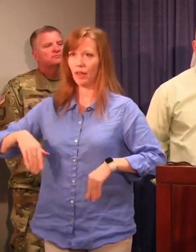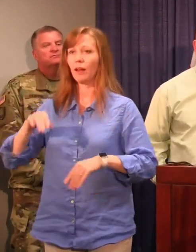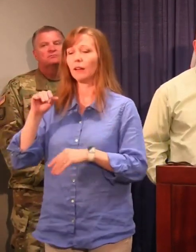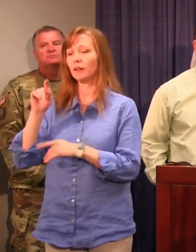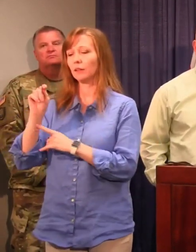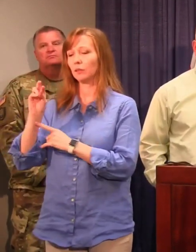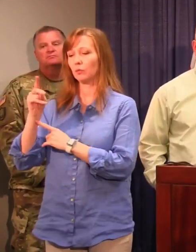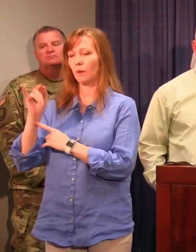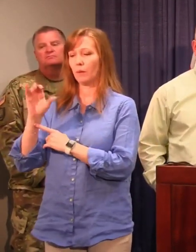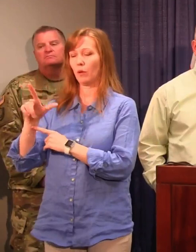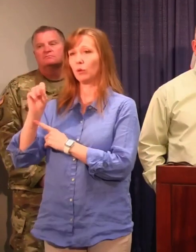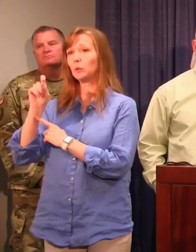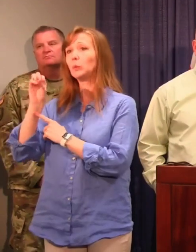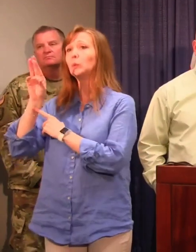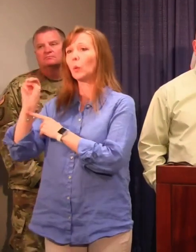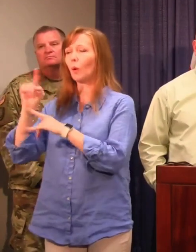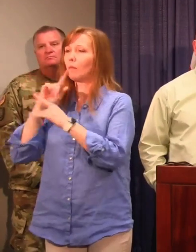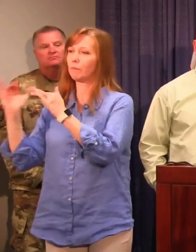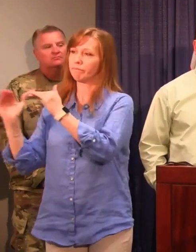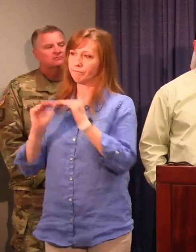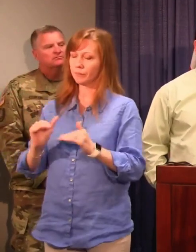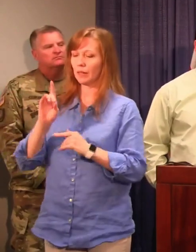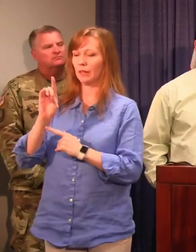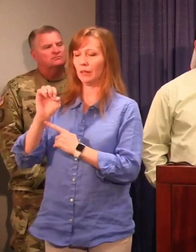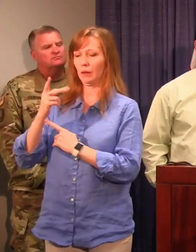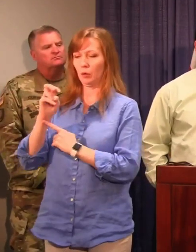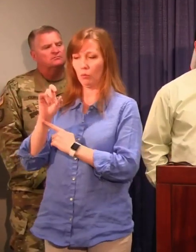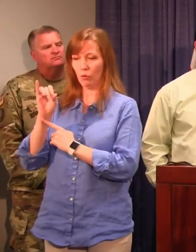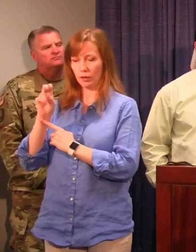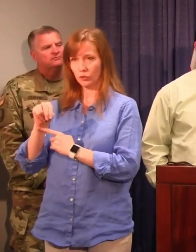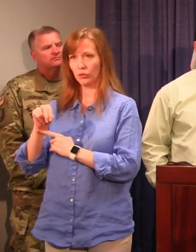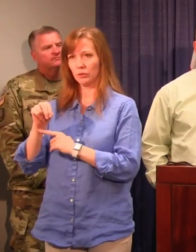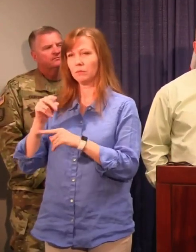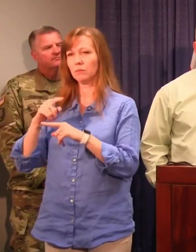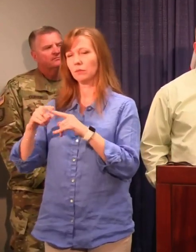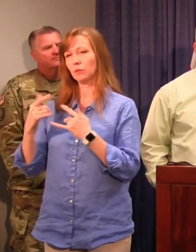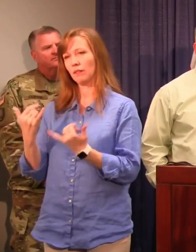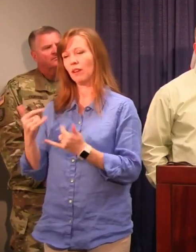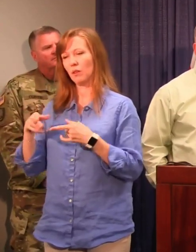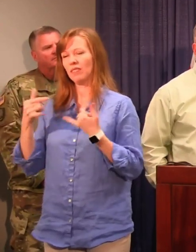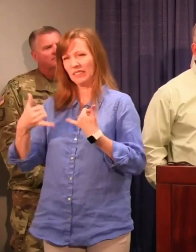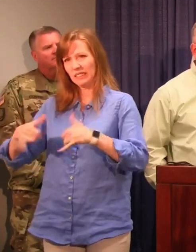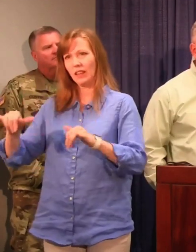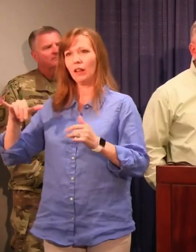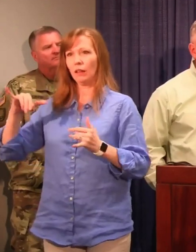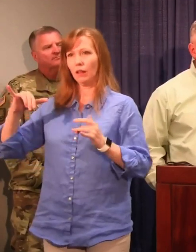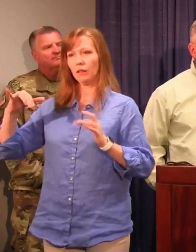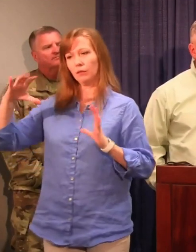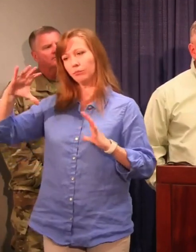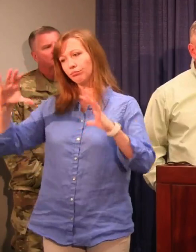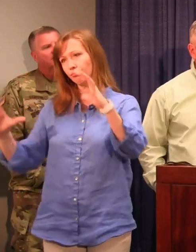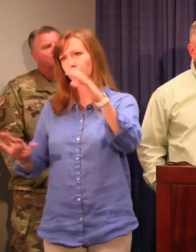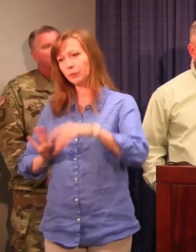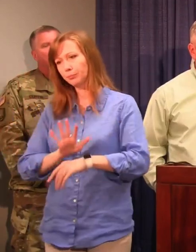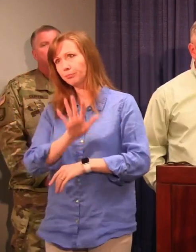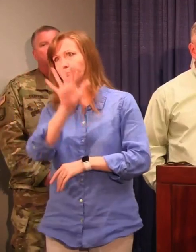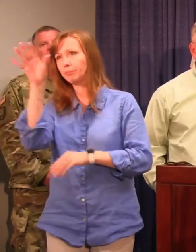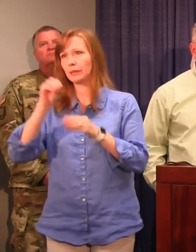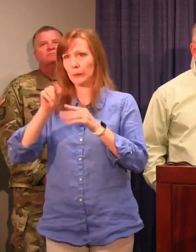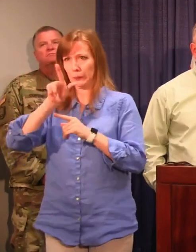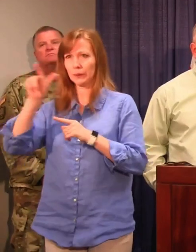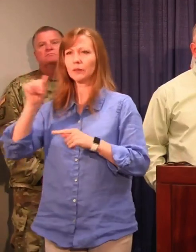Cindy moves through, and it's actually been downgraded to a depression. We continue to urge residents to be safe and alert for flash